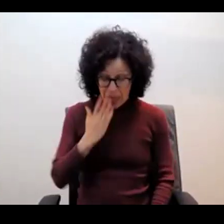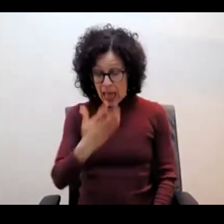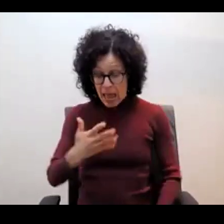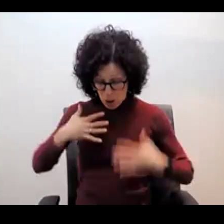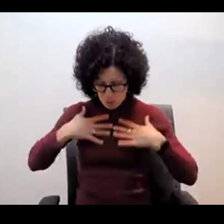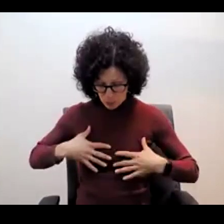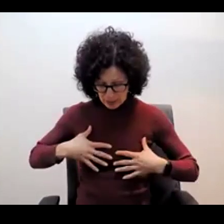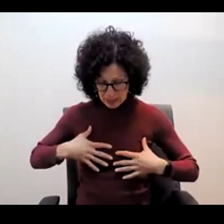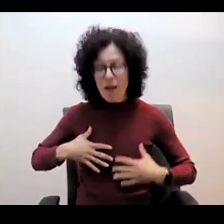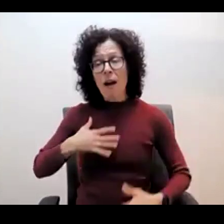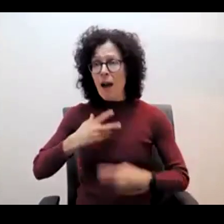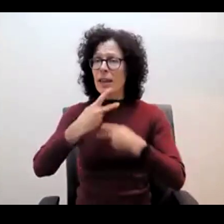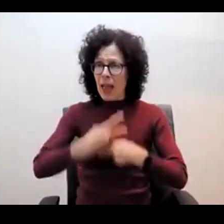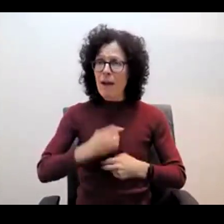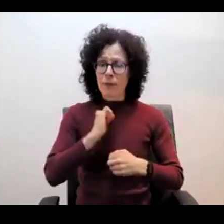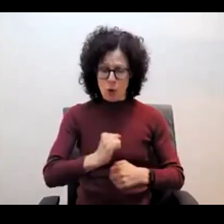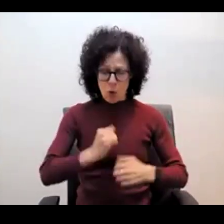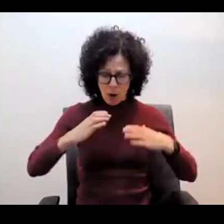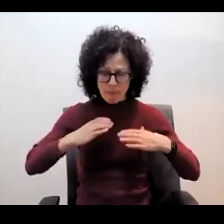comfort.